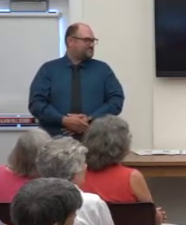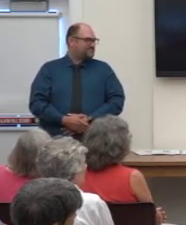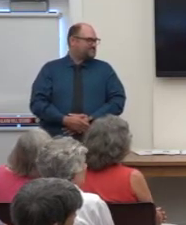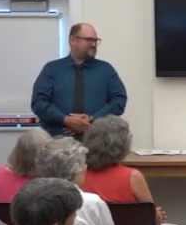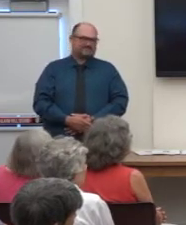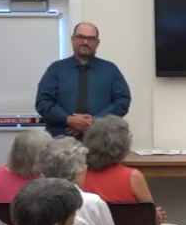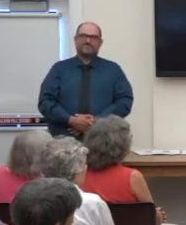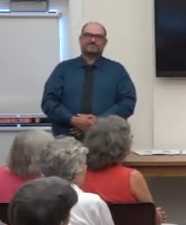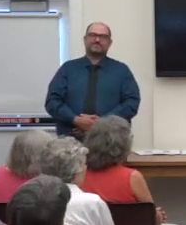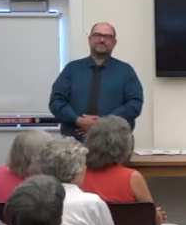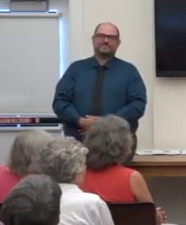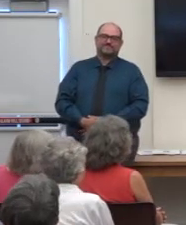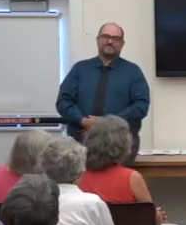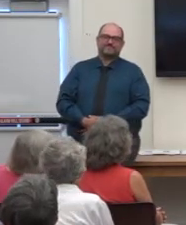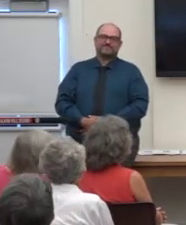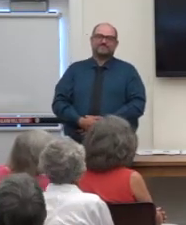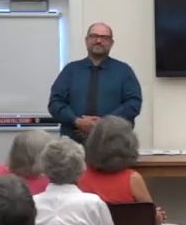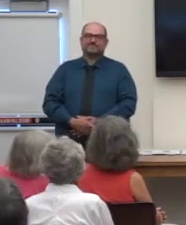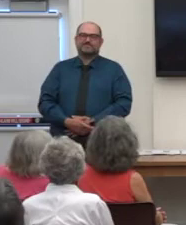The sign for scallop.